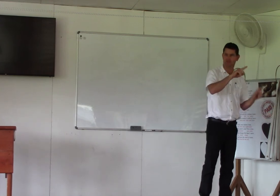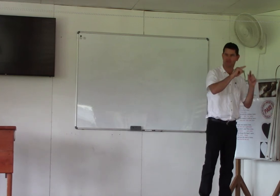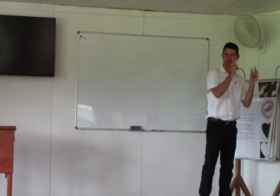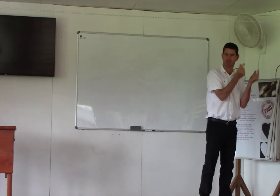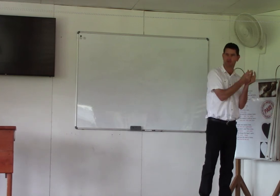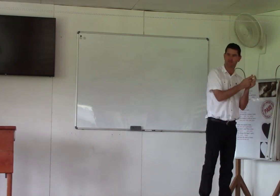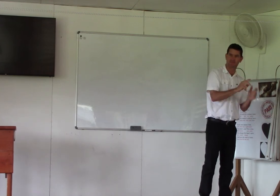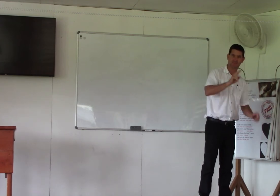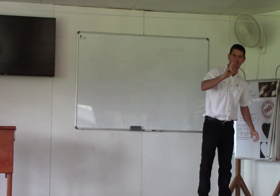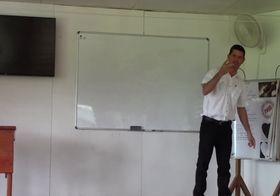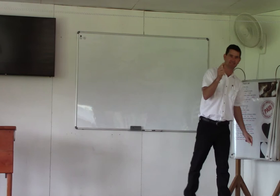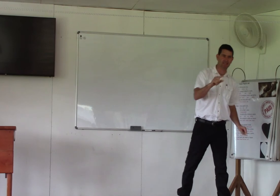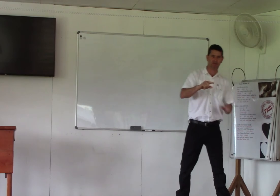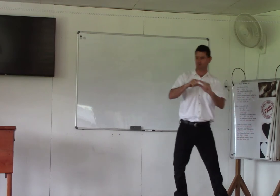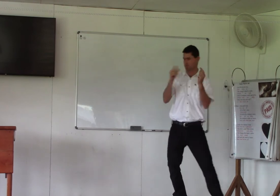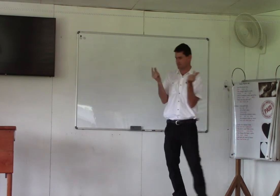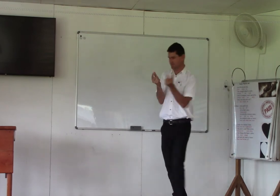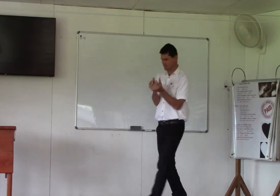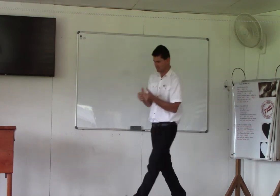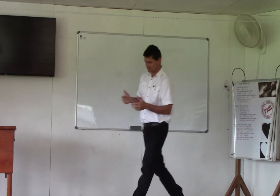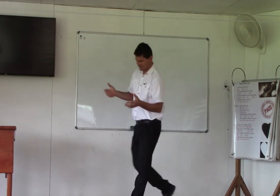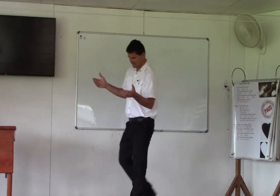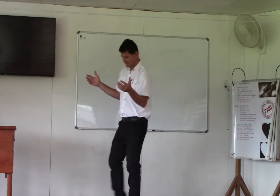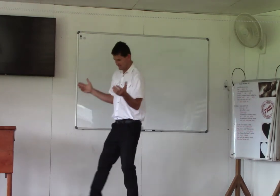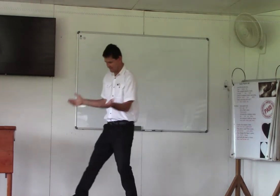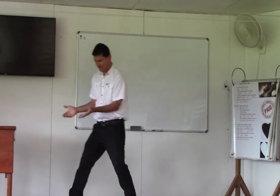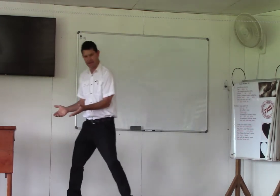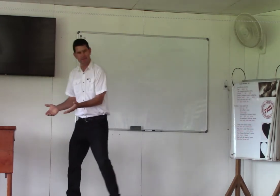First group. Second group, here,